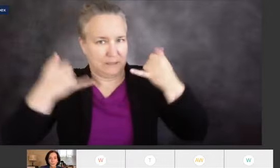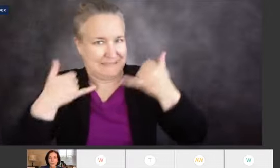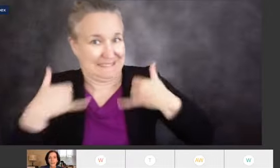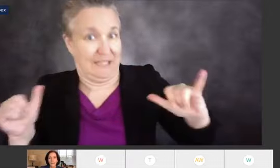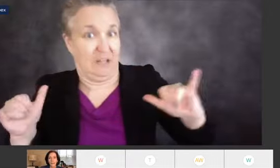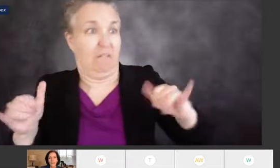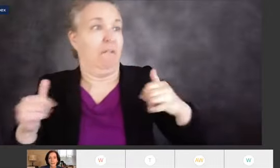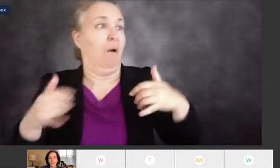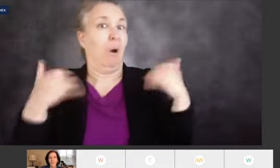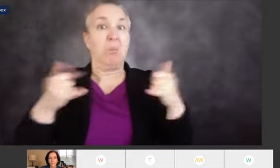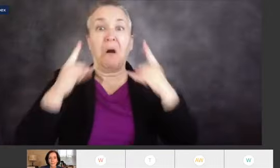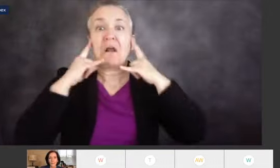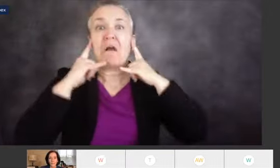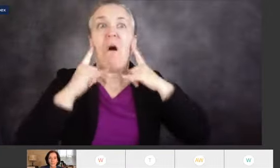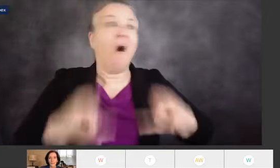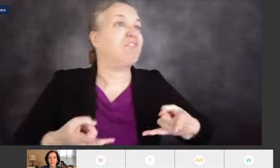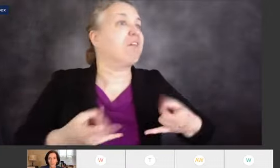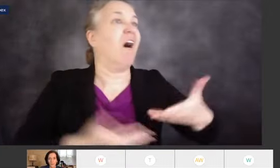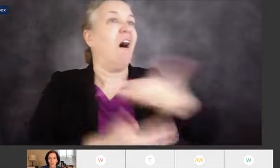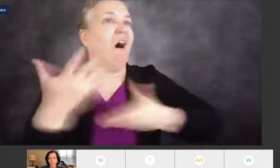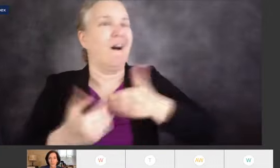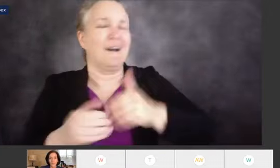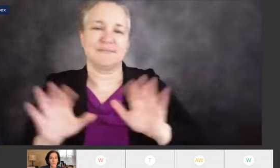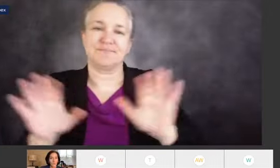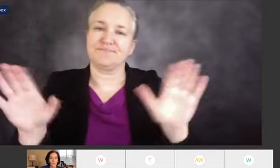is truly in the hands of the people in this